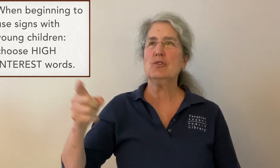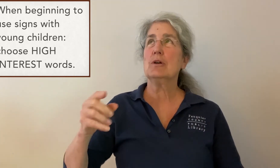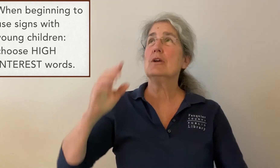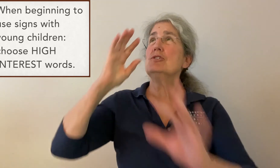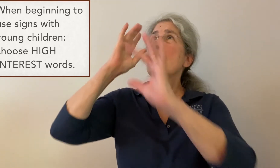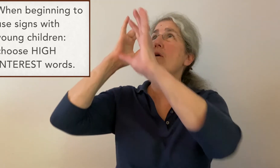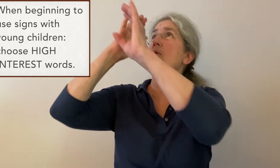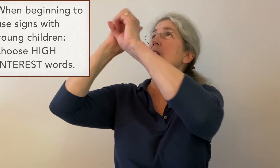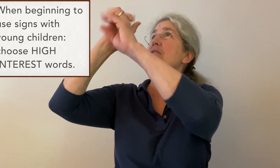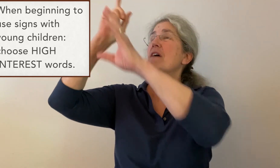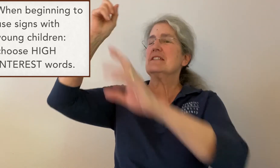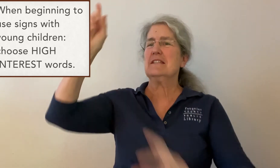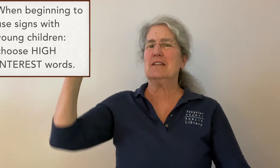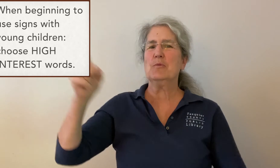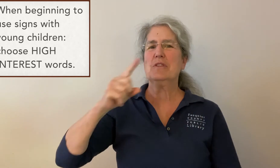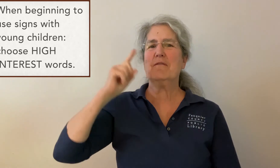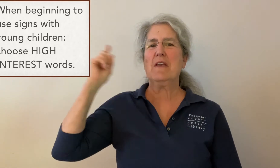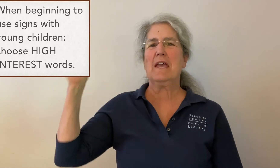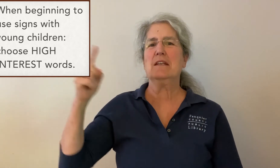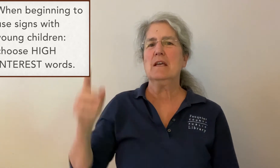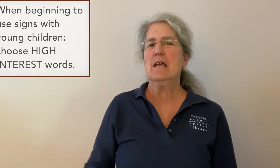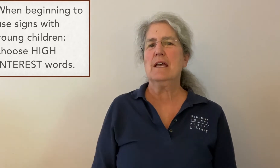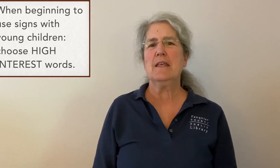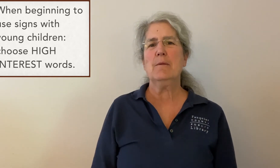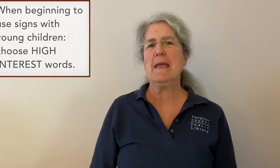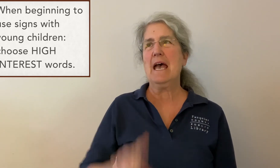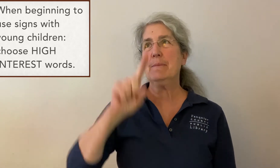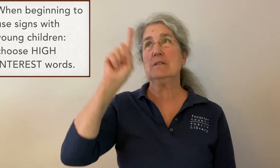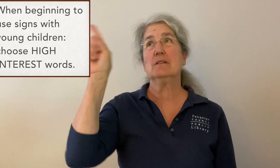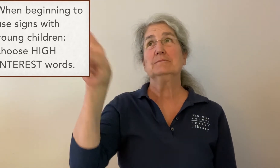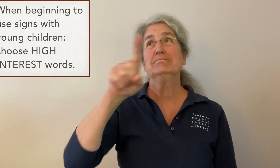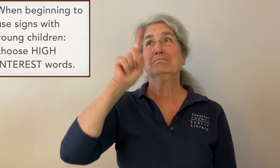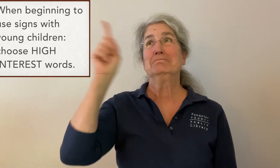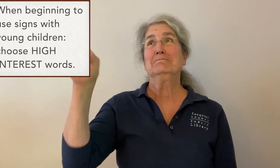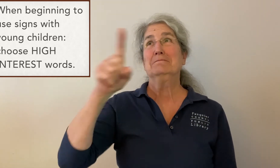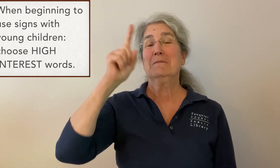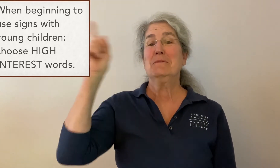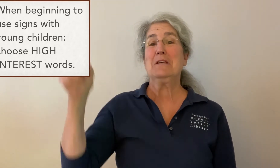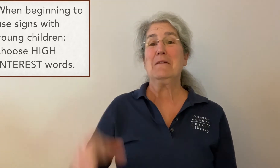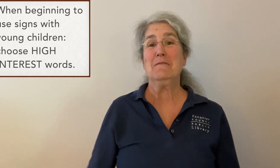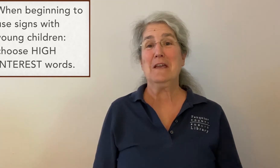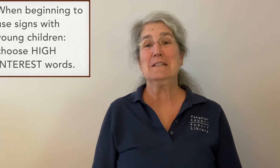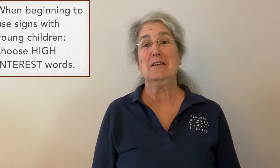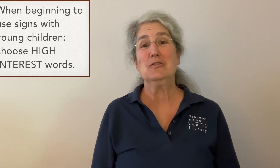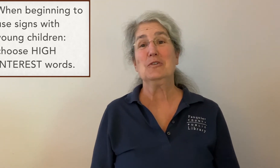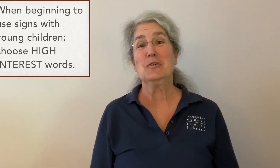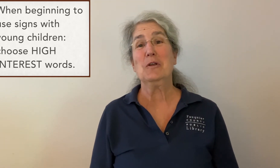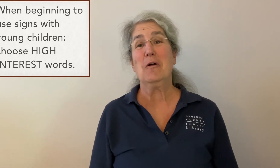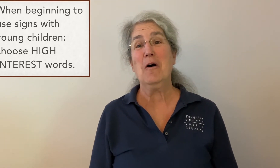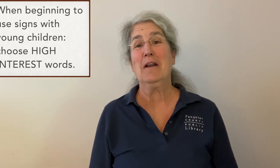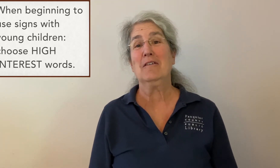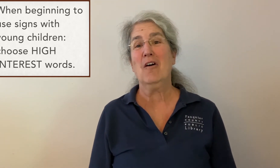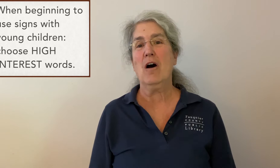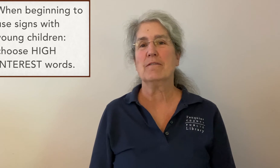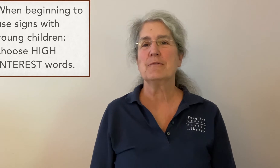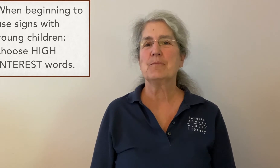are totally fascinated with the fan, and they'll be happy to sign fan to get you to turn it on and off.